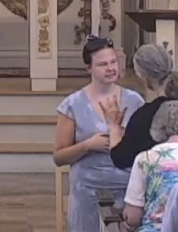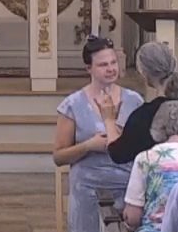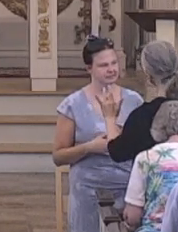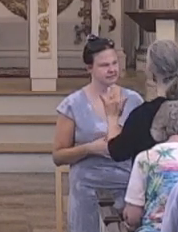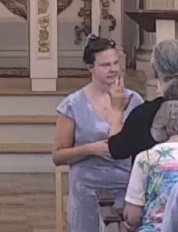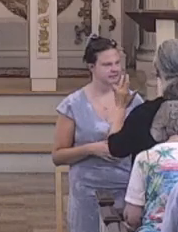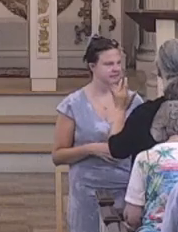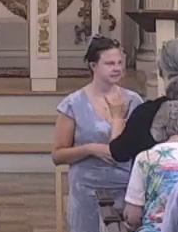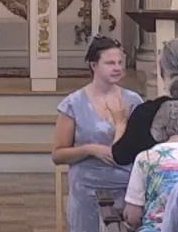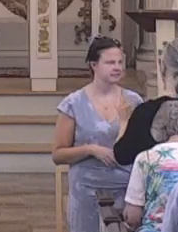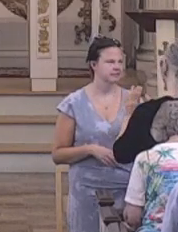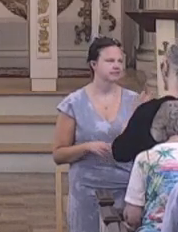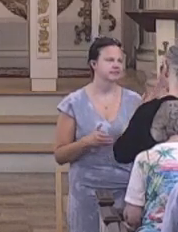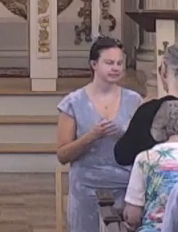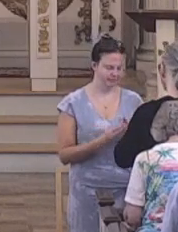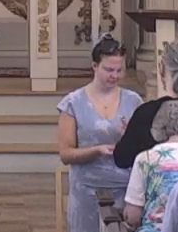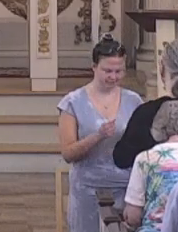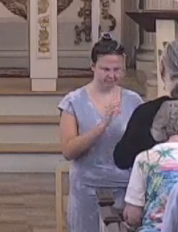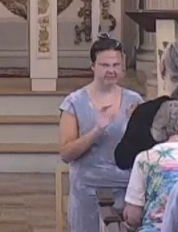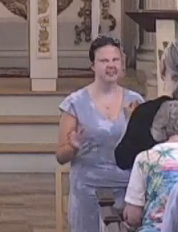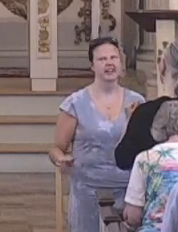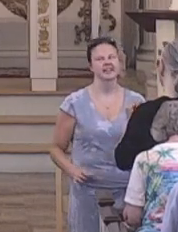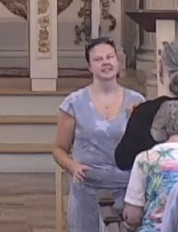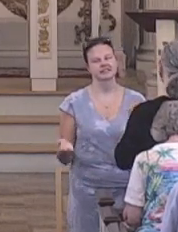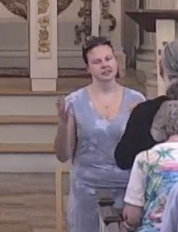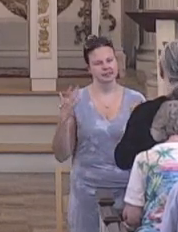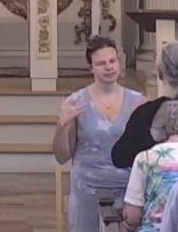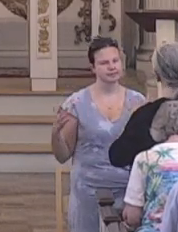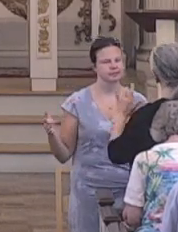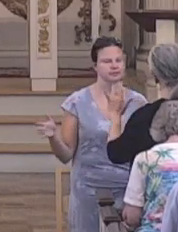eleison, Christe